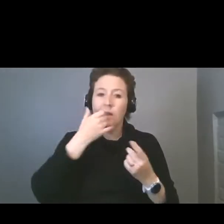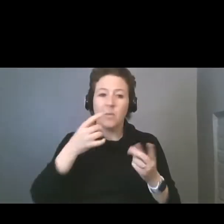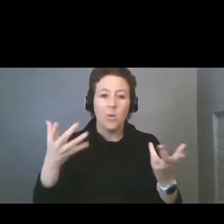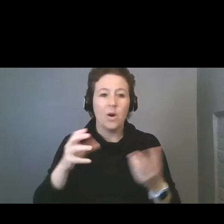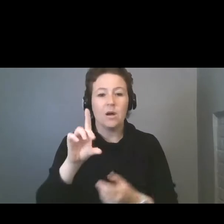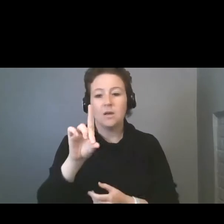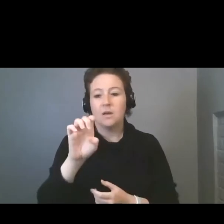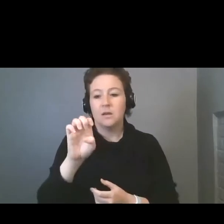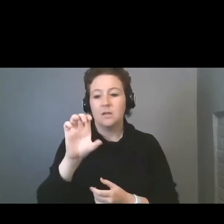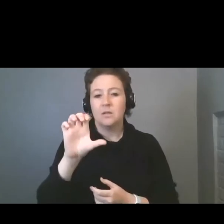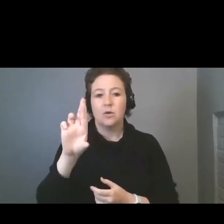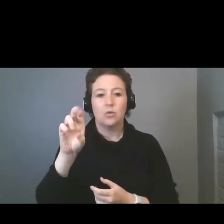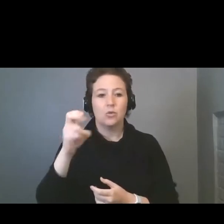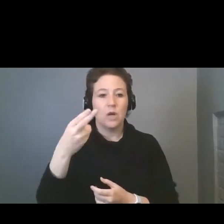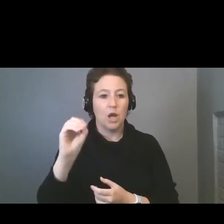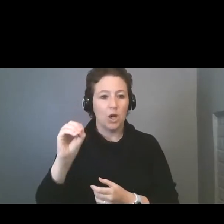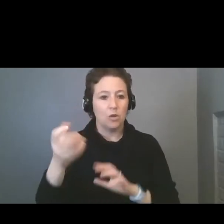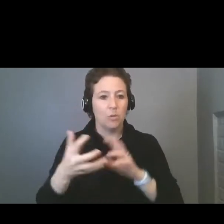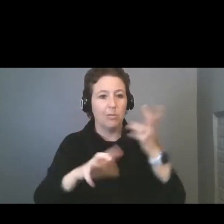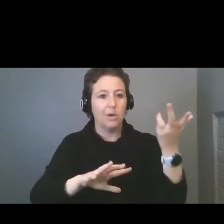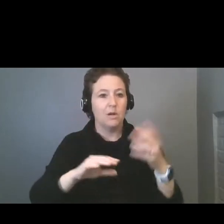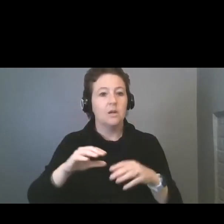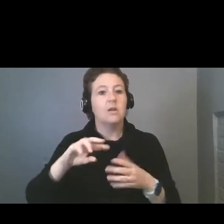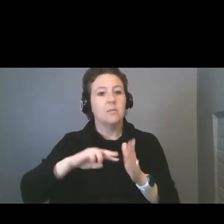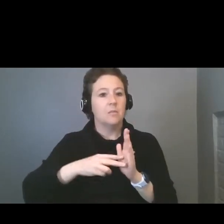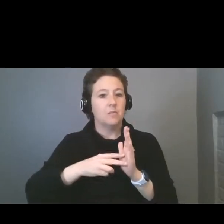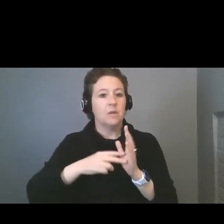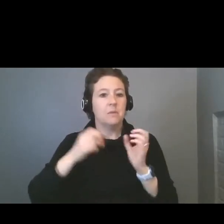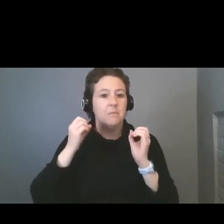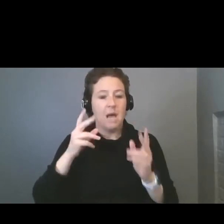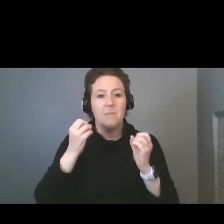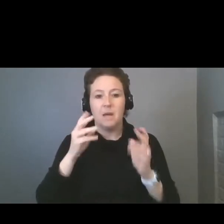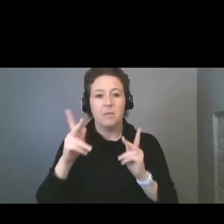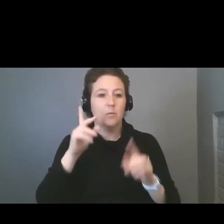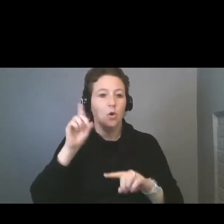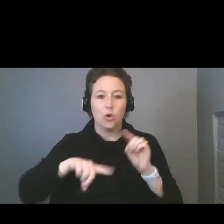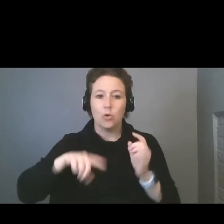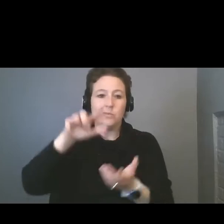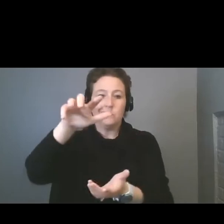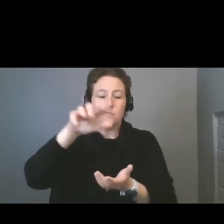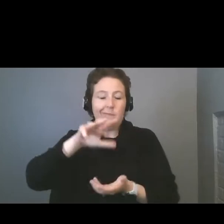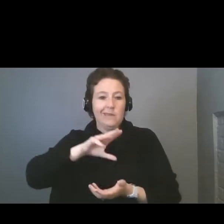with tens of thousands of people unable to receive frozen and refrigerated food.